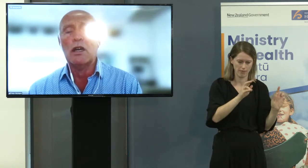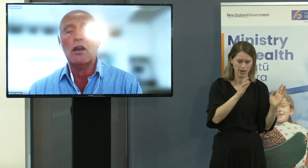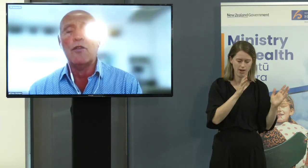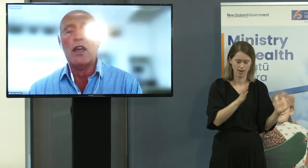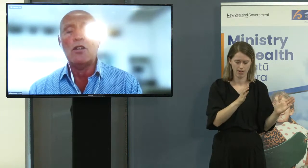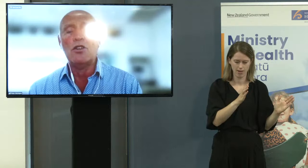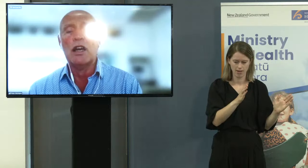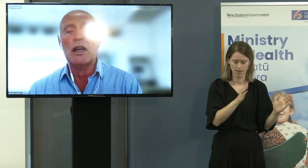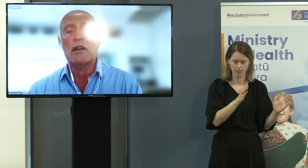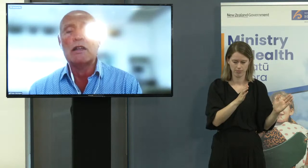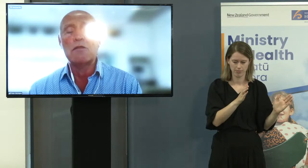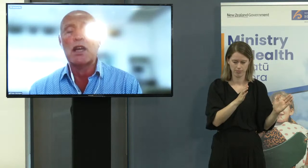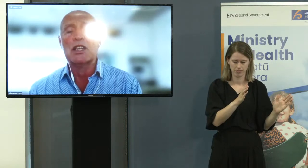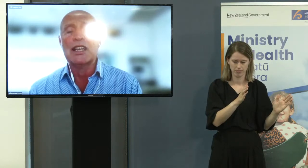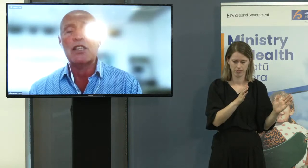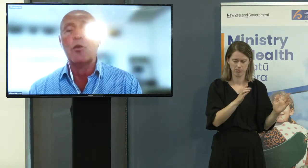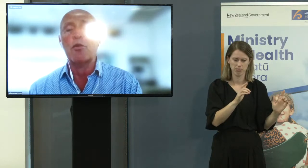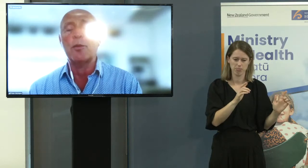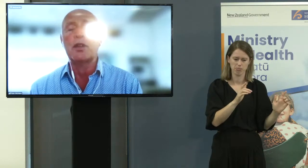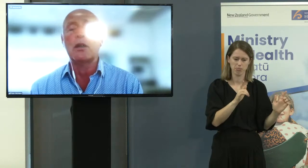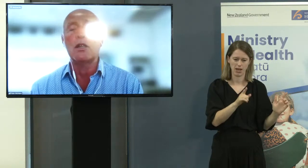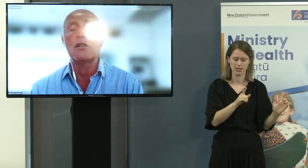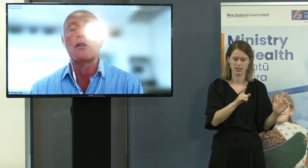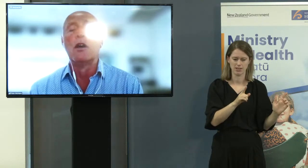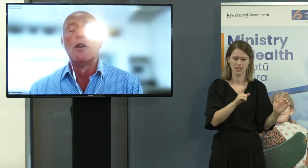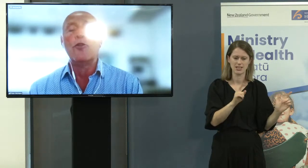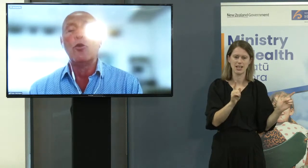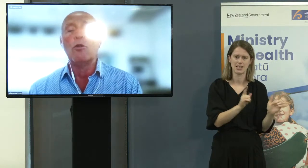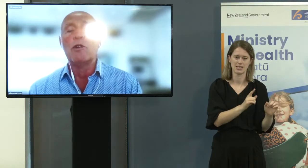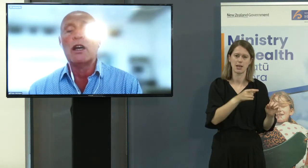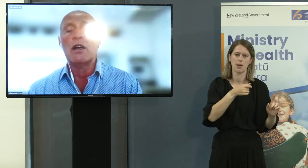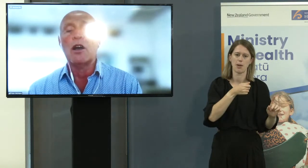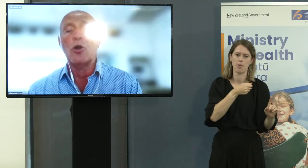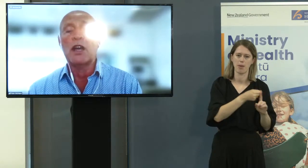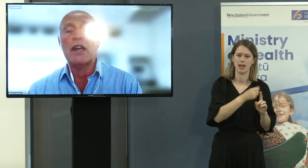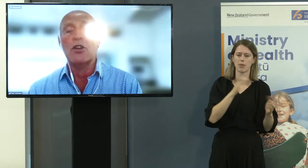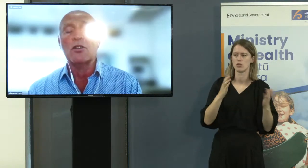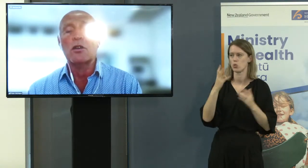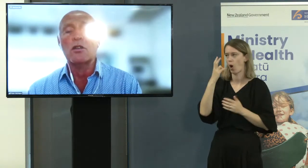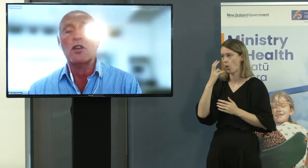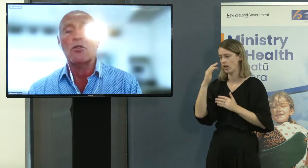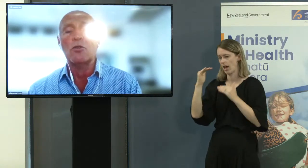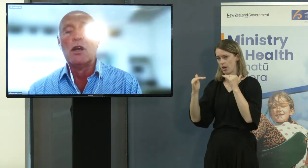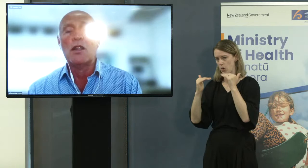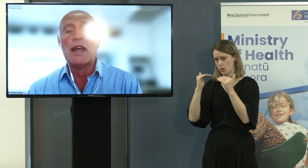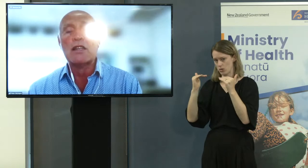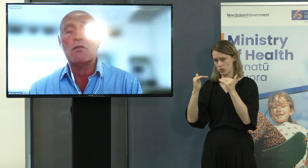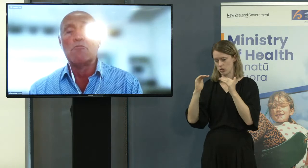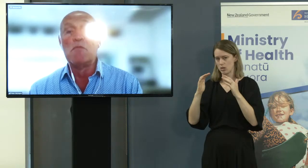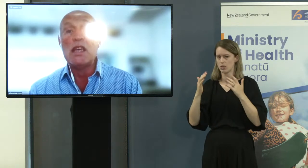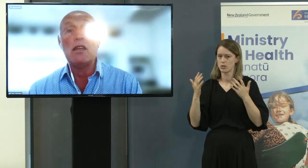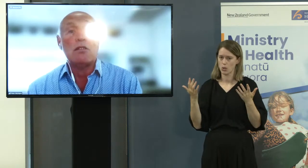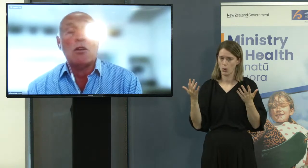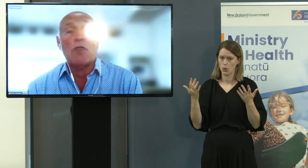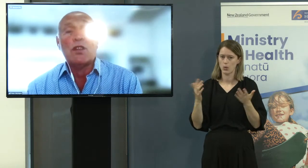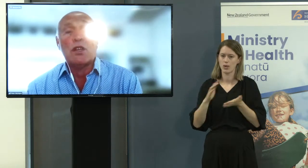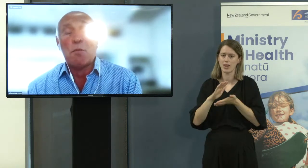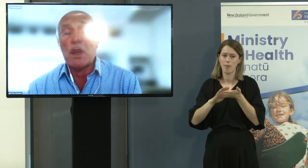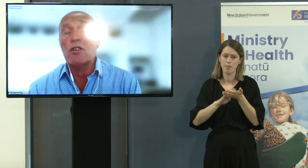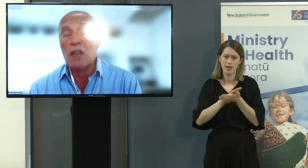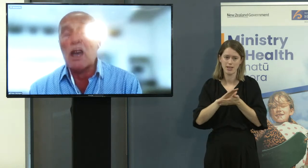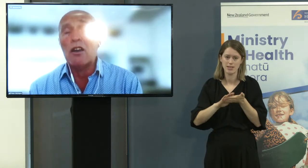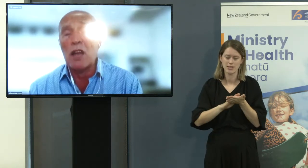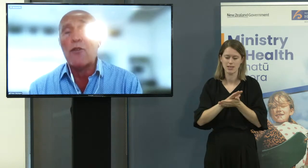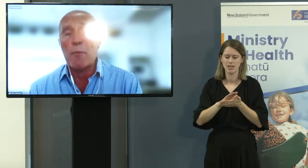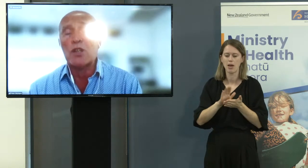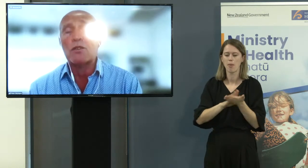of age, it's much less of a problem than it is for older adults. And so that means that obviously